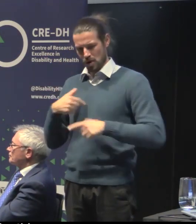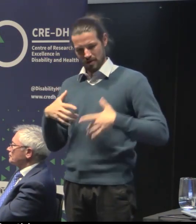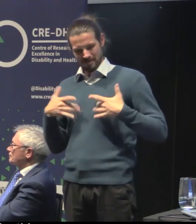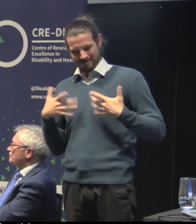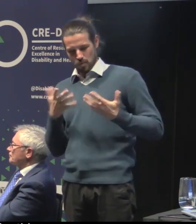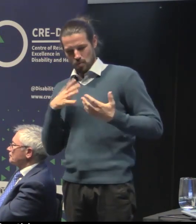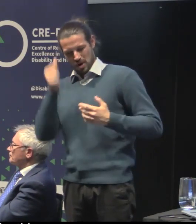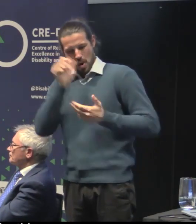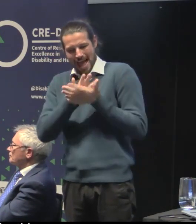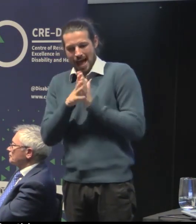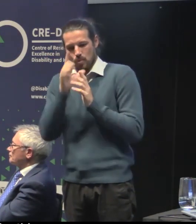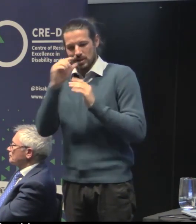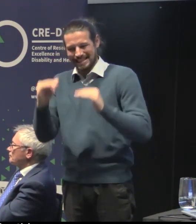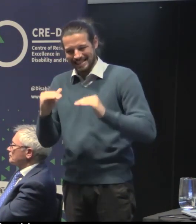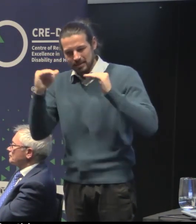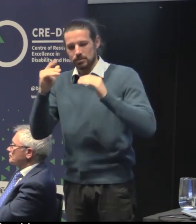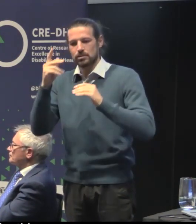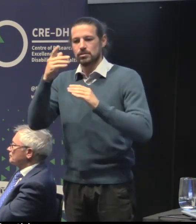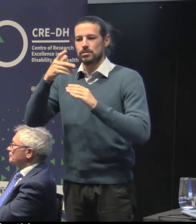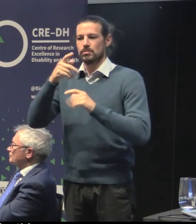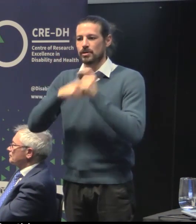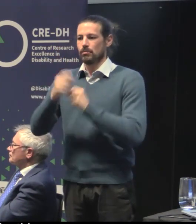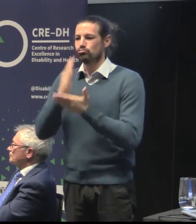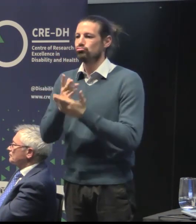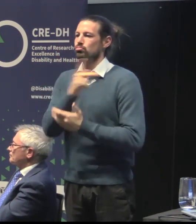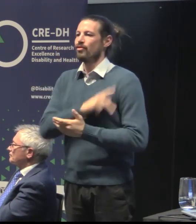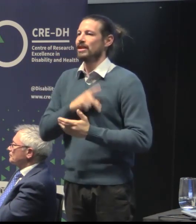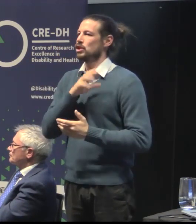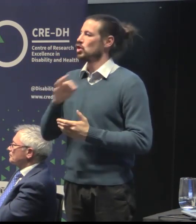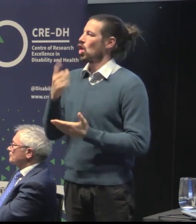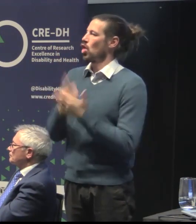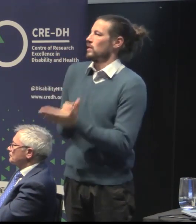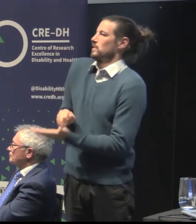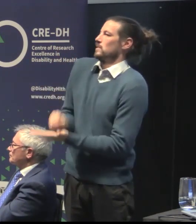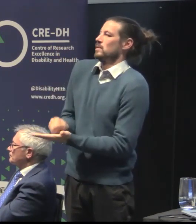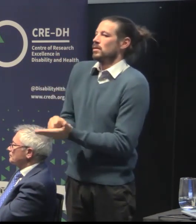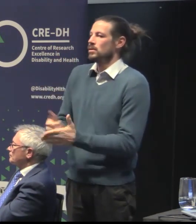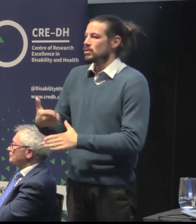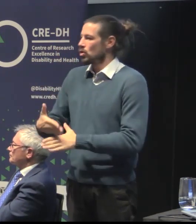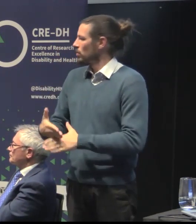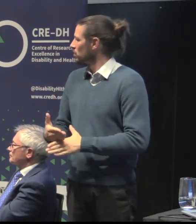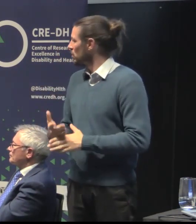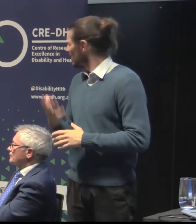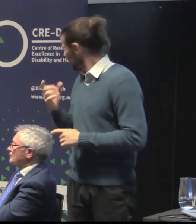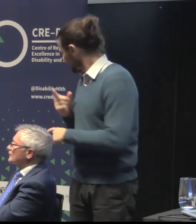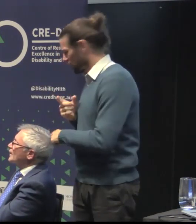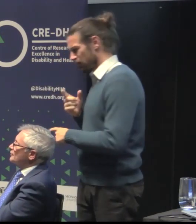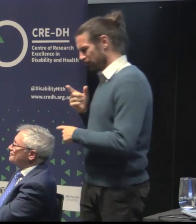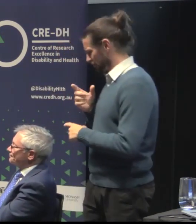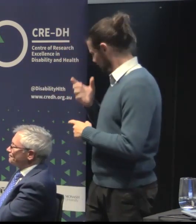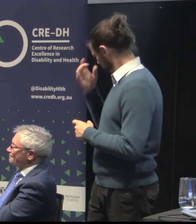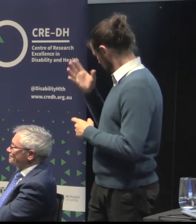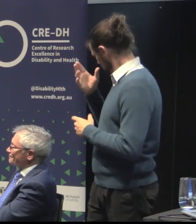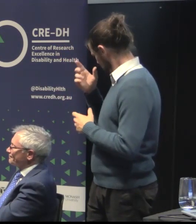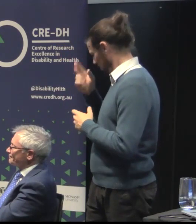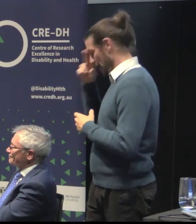profession more than just a job? And also, the professor, I'm sorry I didn't get your name,